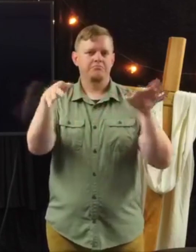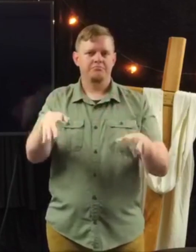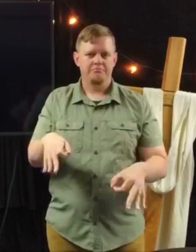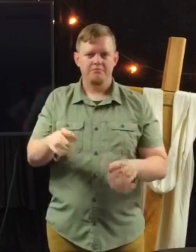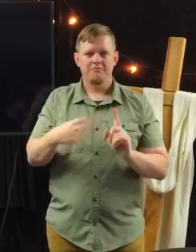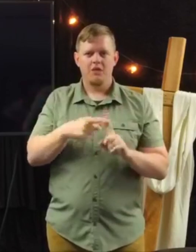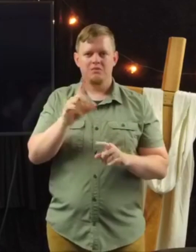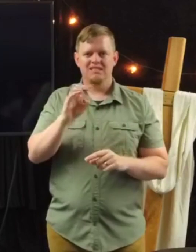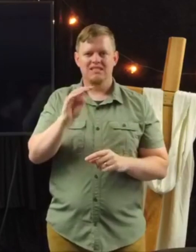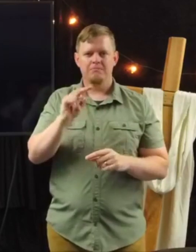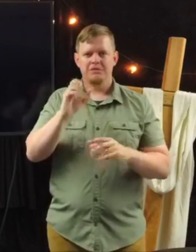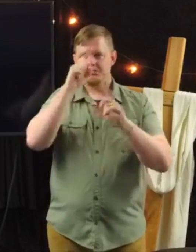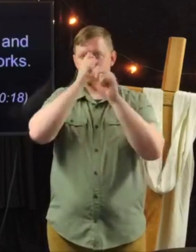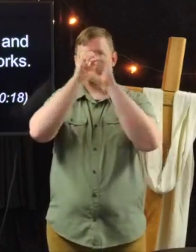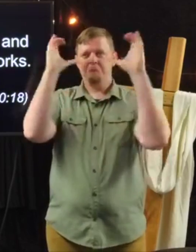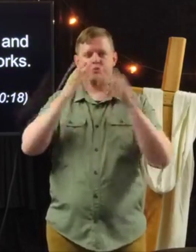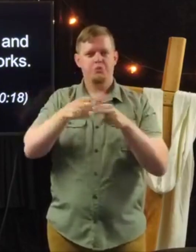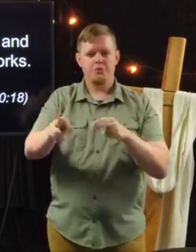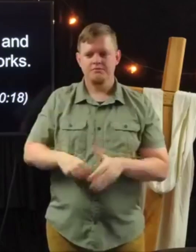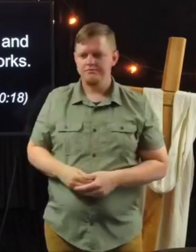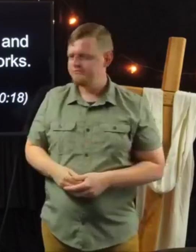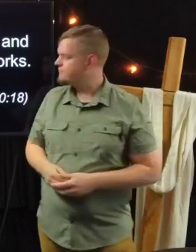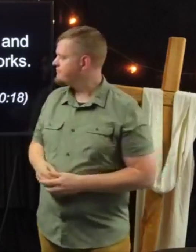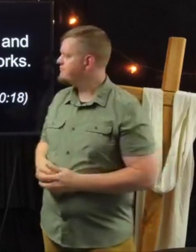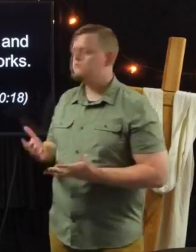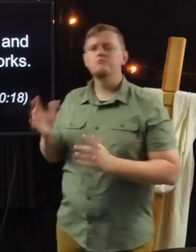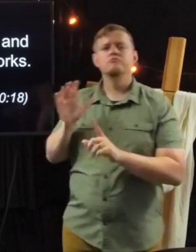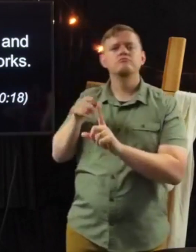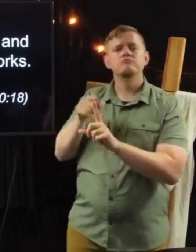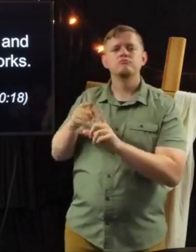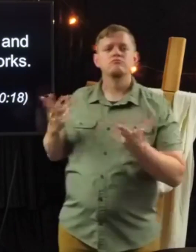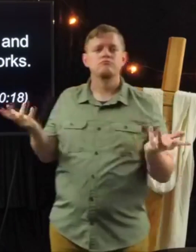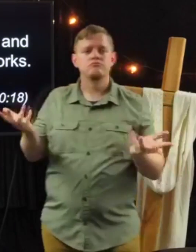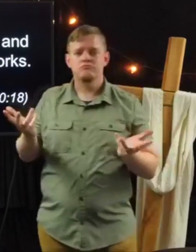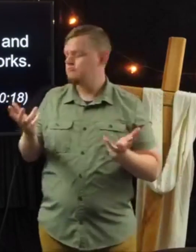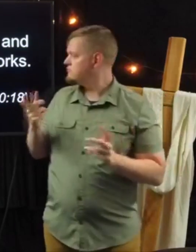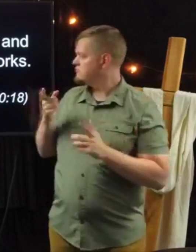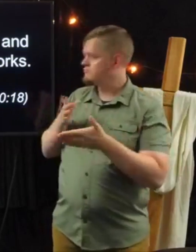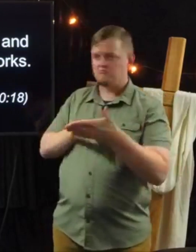I want to go just a brief explanation about demons, just to keep it short. But